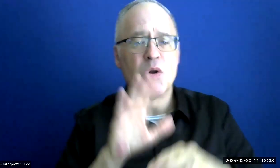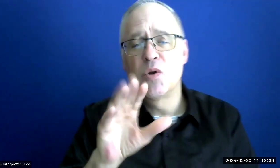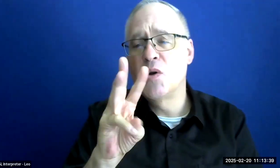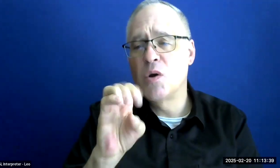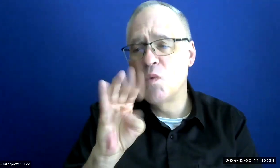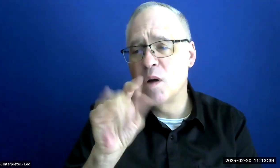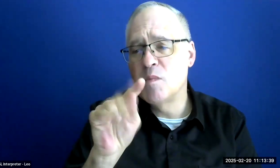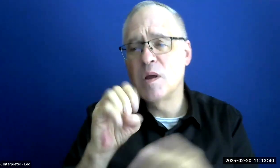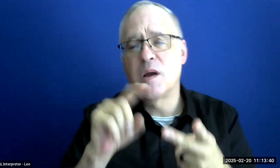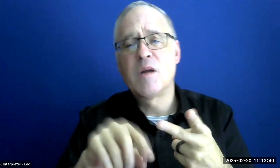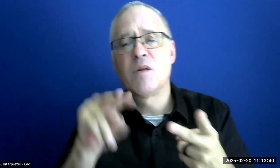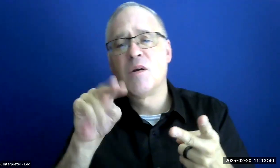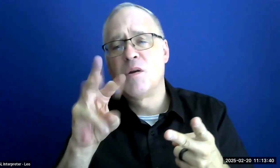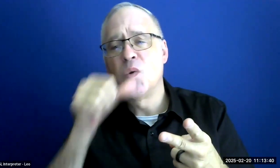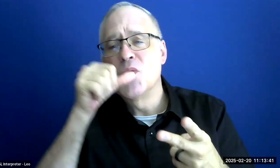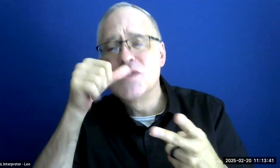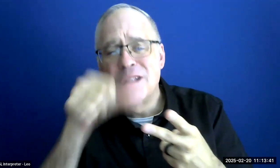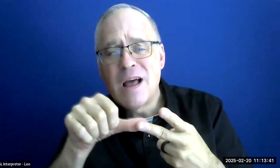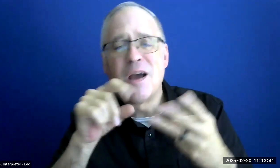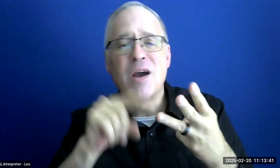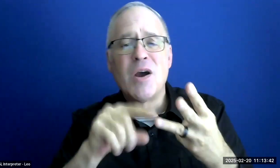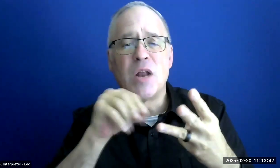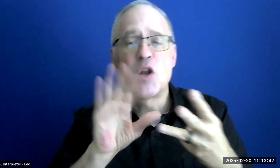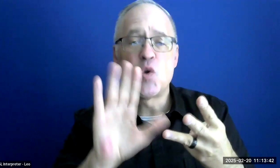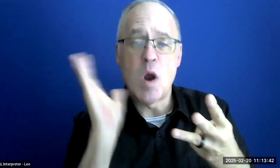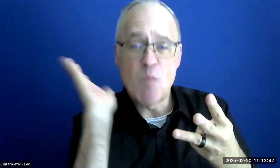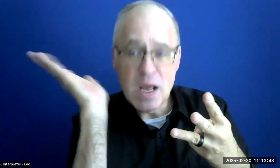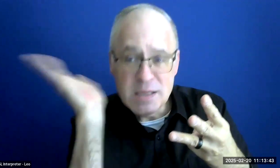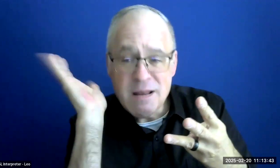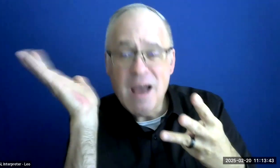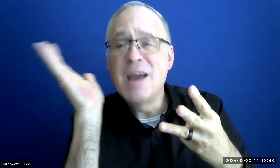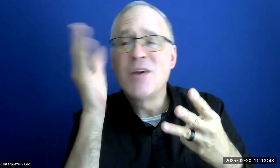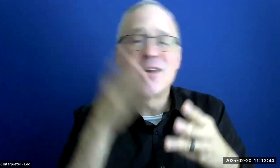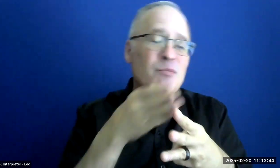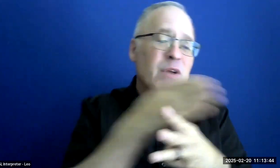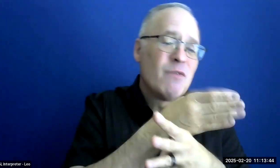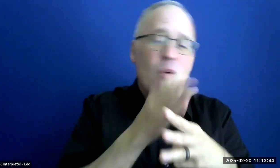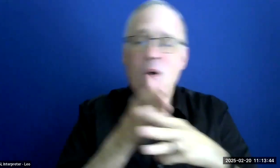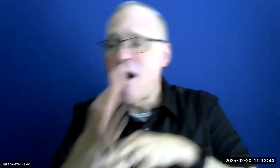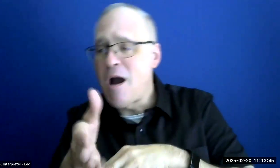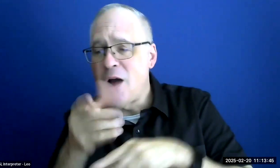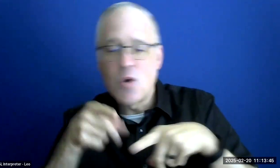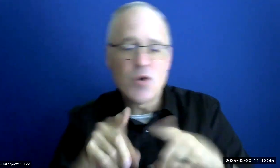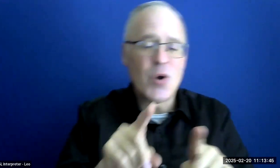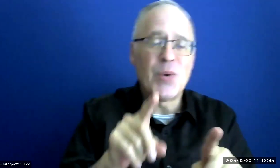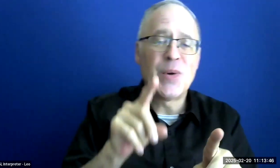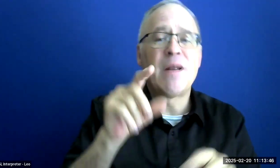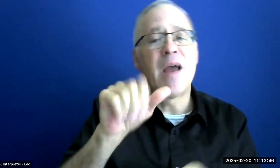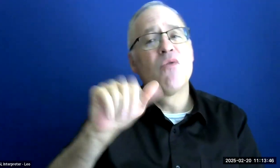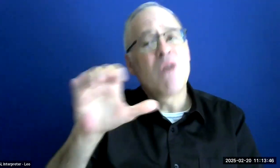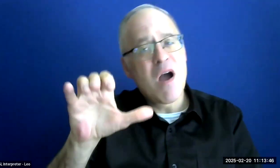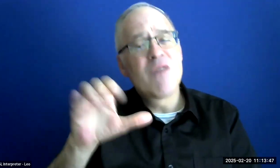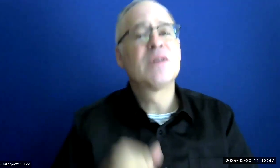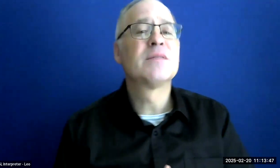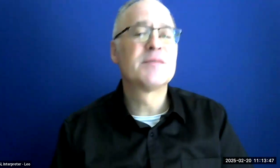it in a newsletter, or use it during a presentation before or during annual conference. Also, you